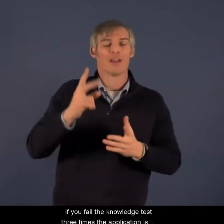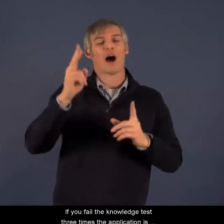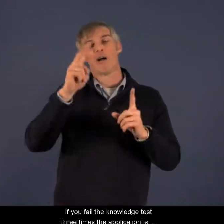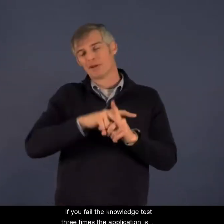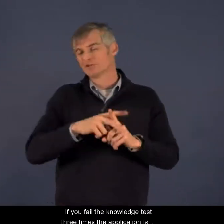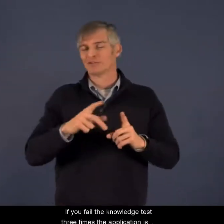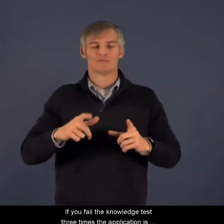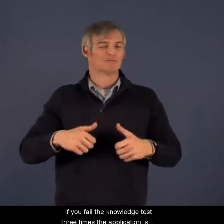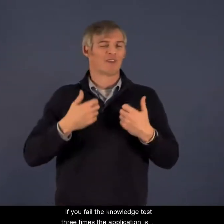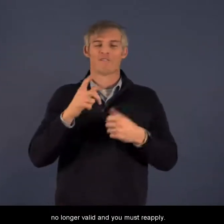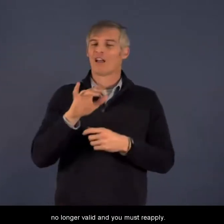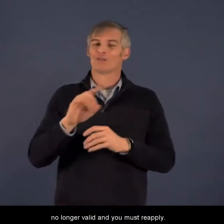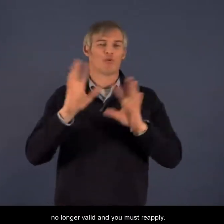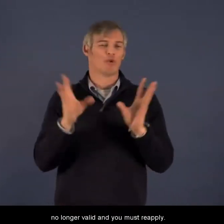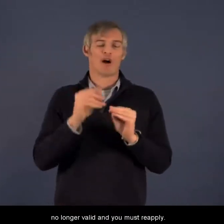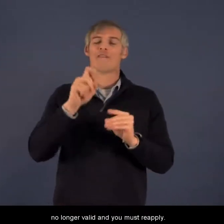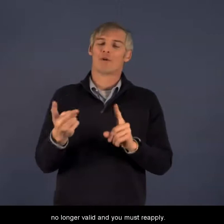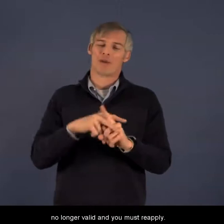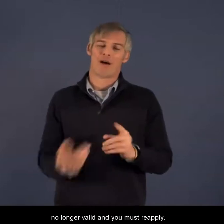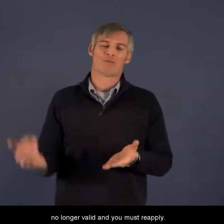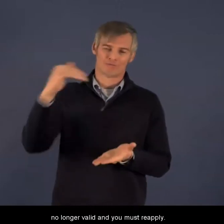the application is no longer valid and you must reapply.